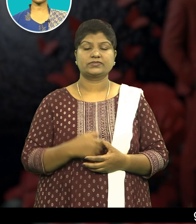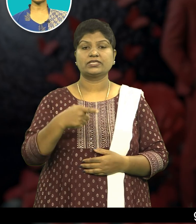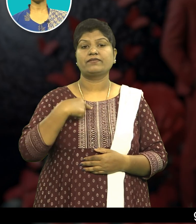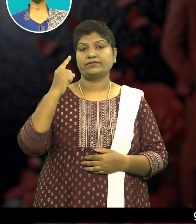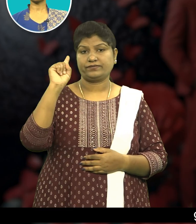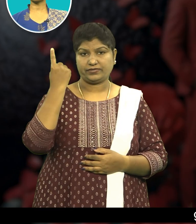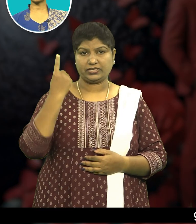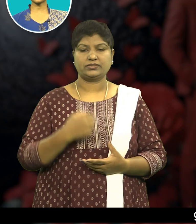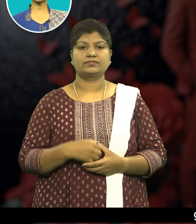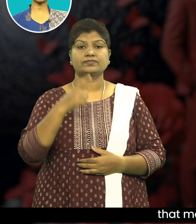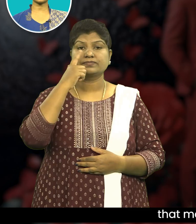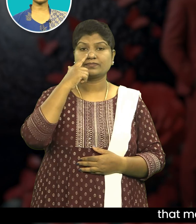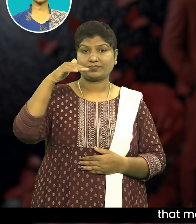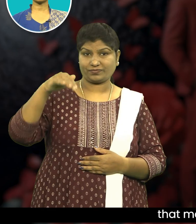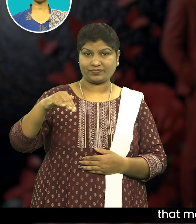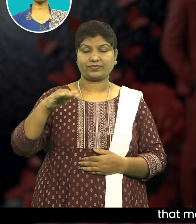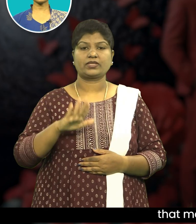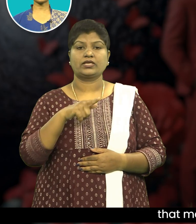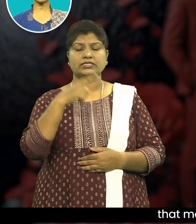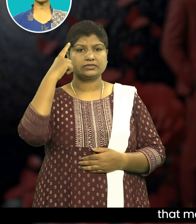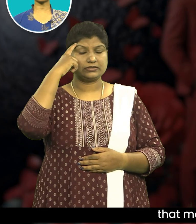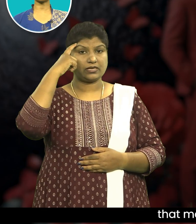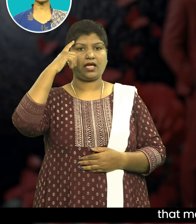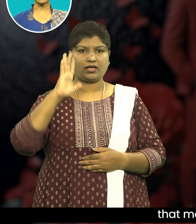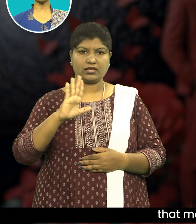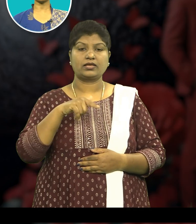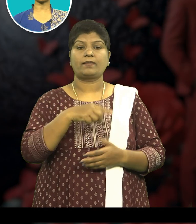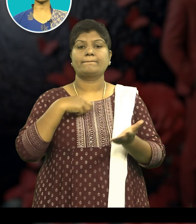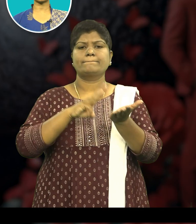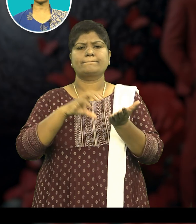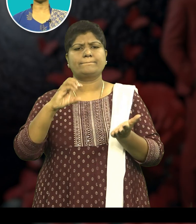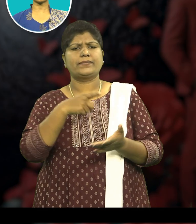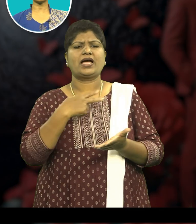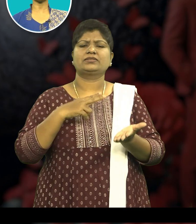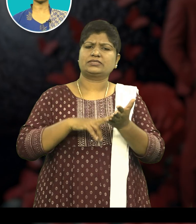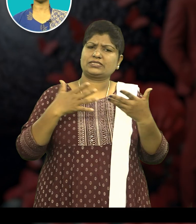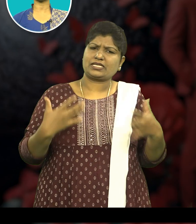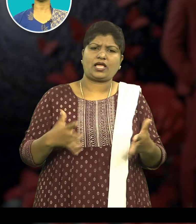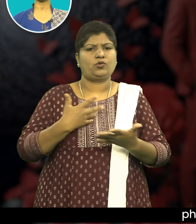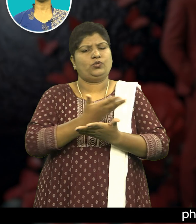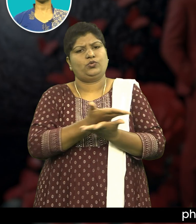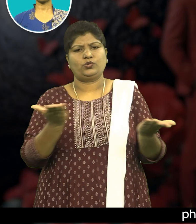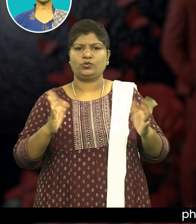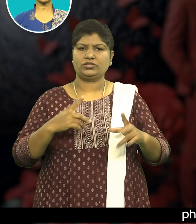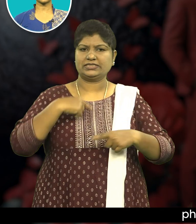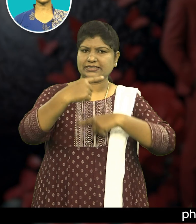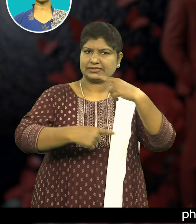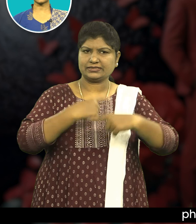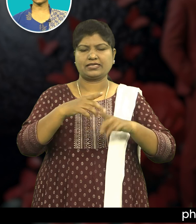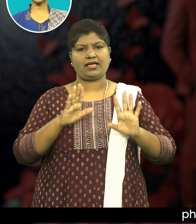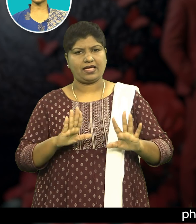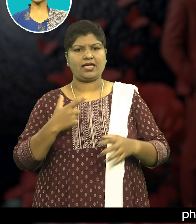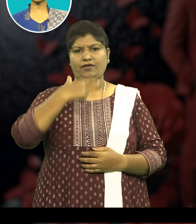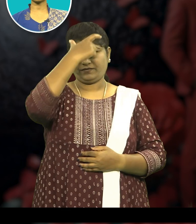First of all, girls should realize that menstruation is as natural as any regular